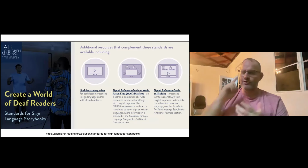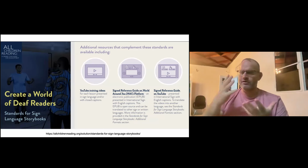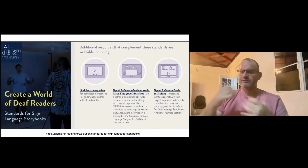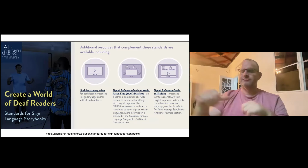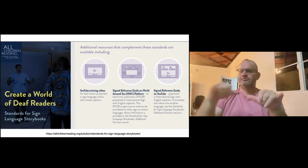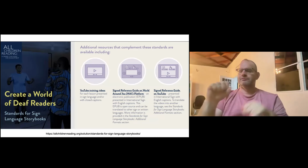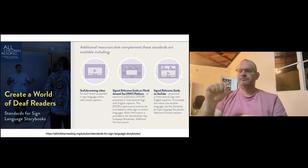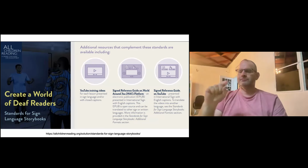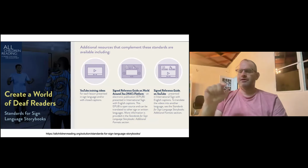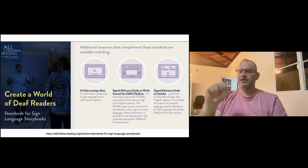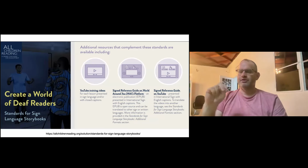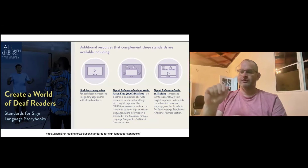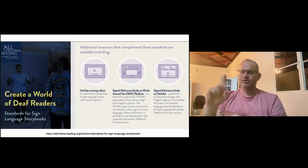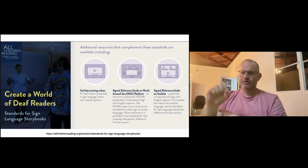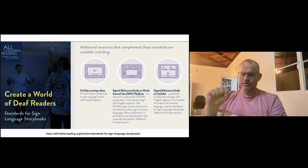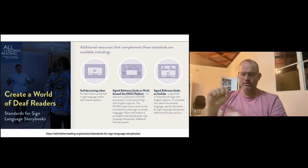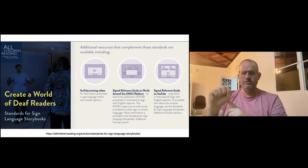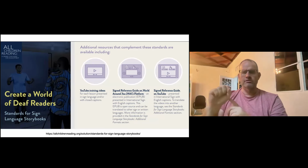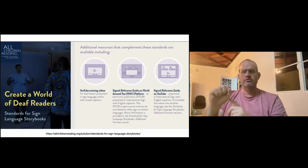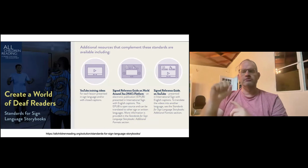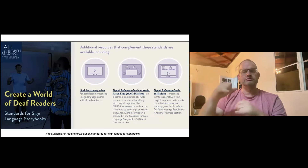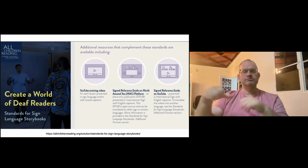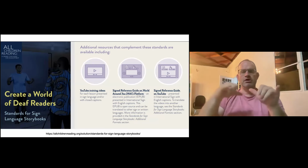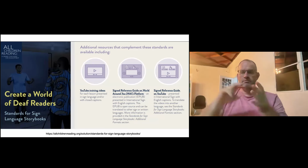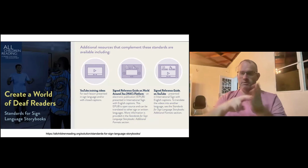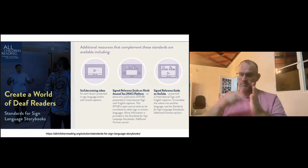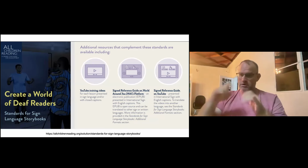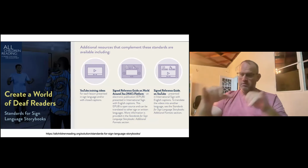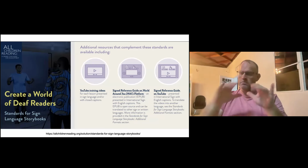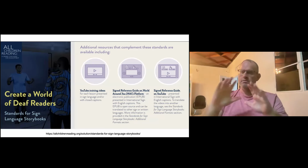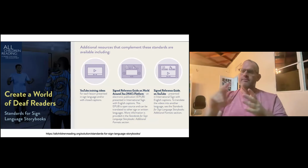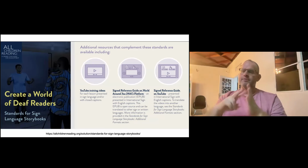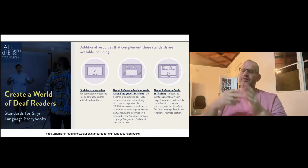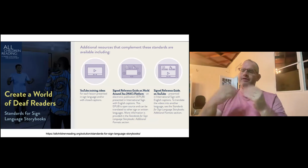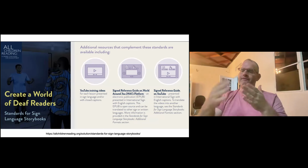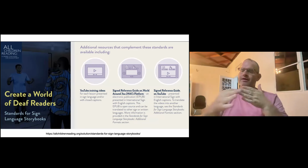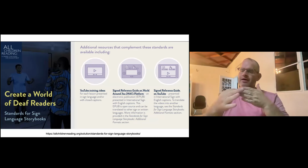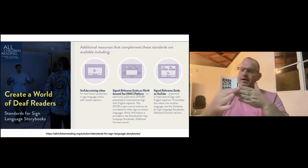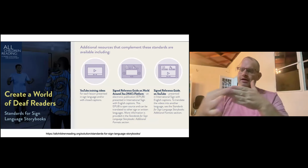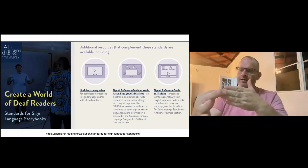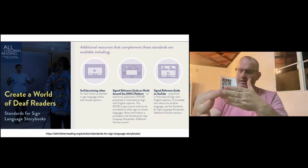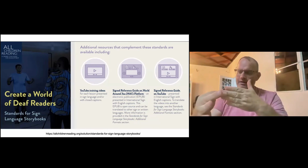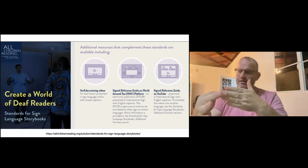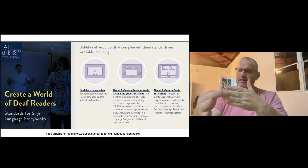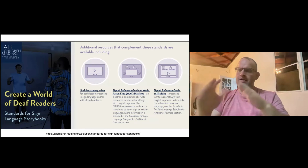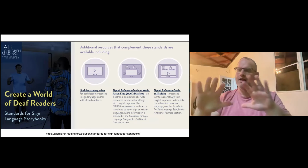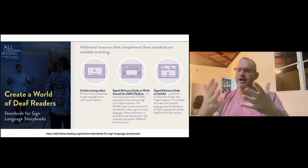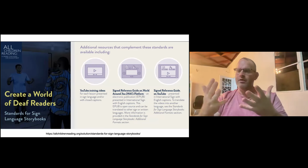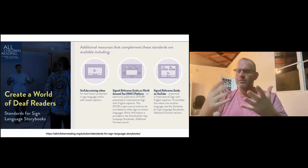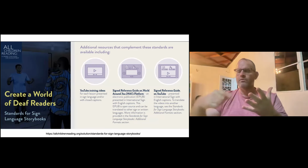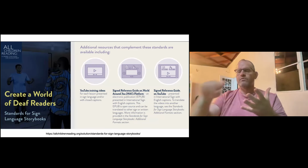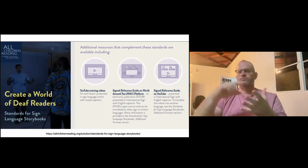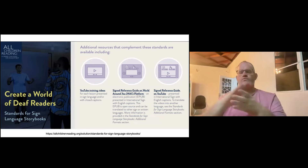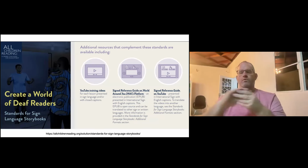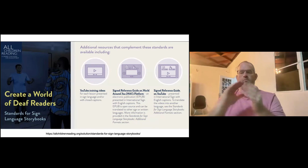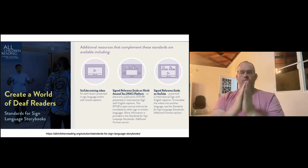arise as far as the needs that we have for producing these materials. So we decided that we needed to have some sort of a standard